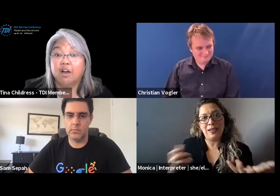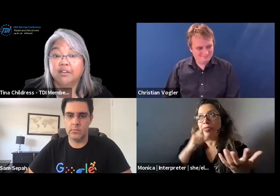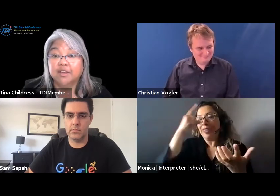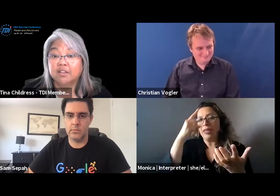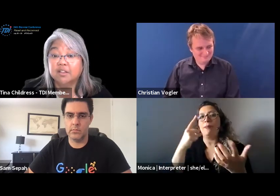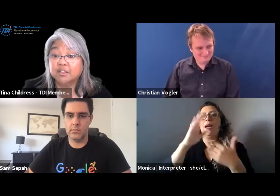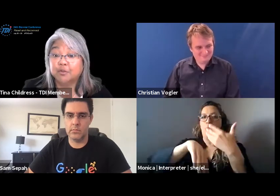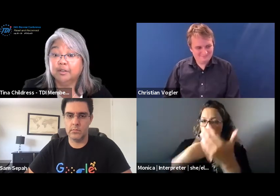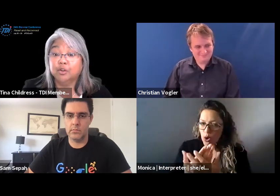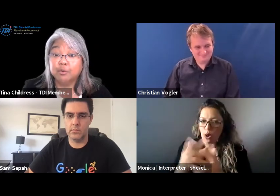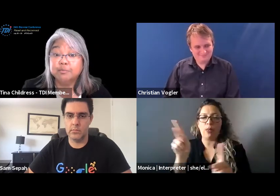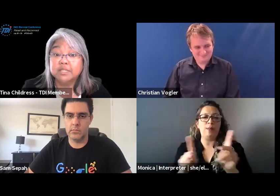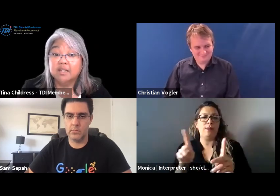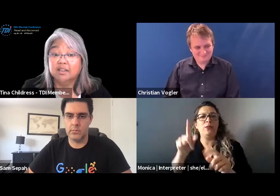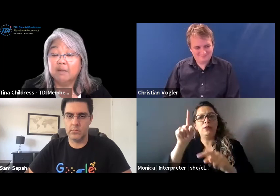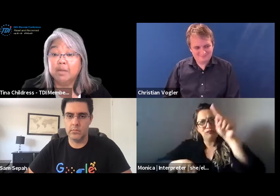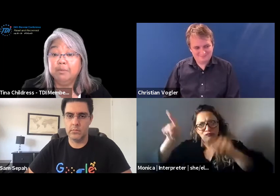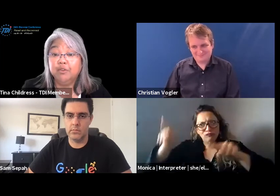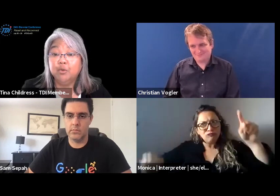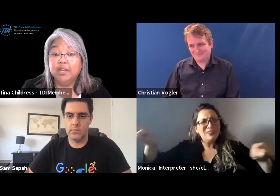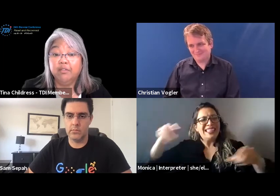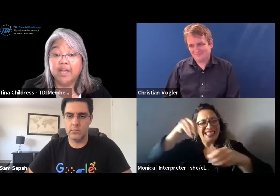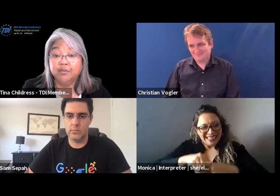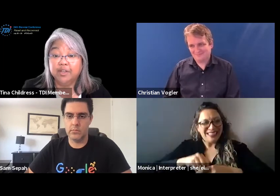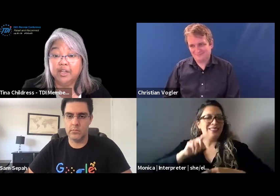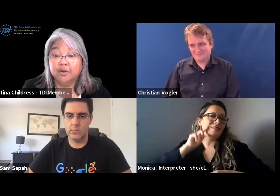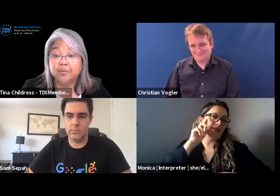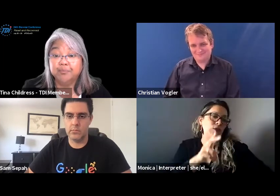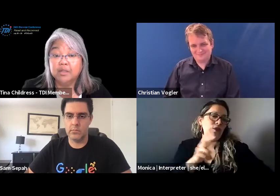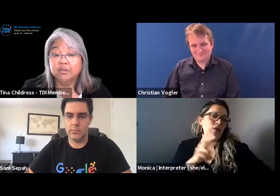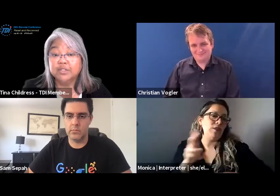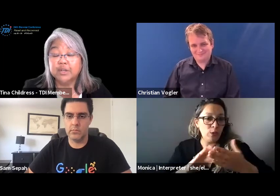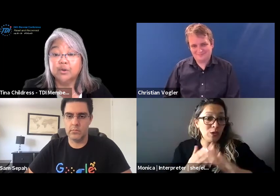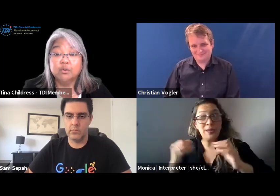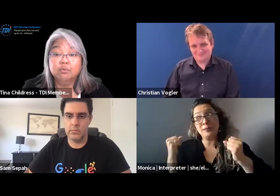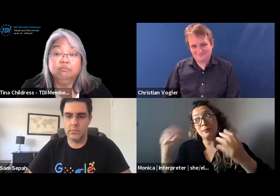all of the different groups that might be viewing that video. So,